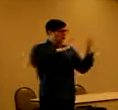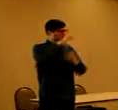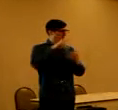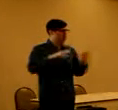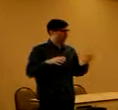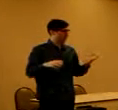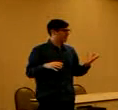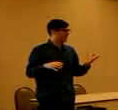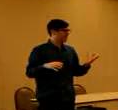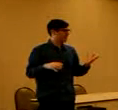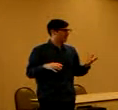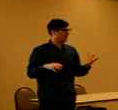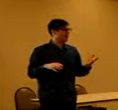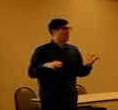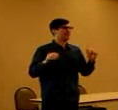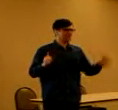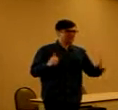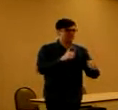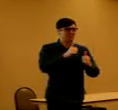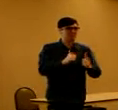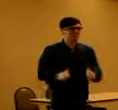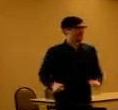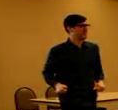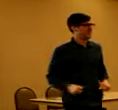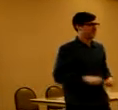are you confused? Okay.